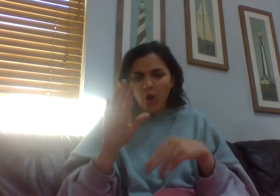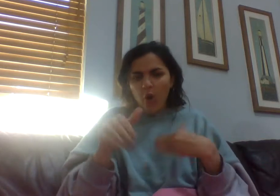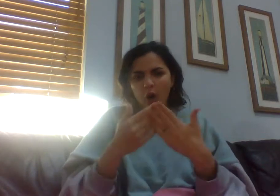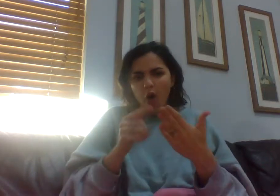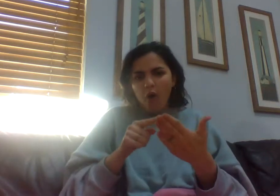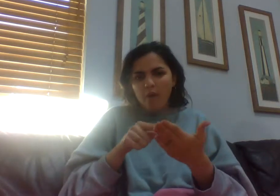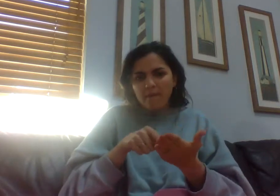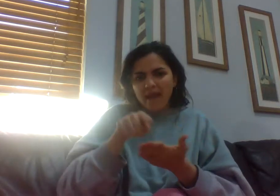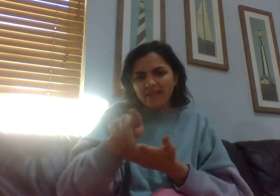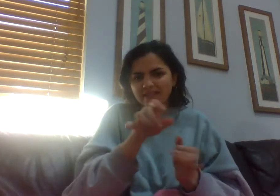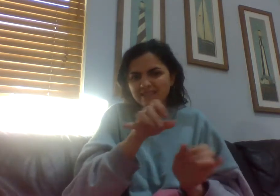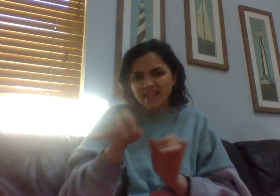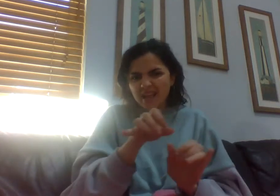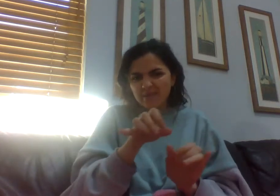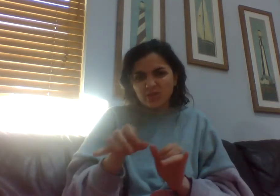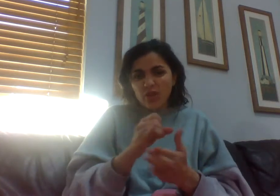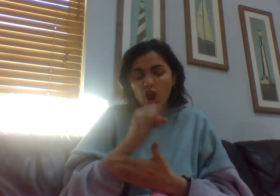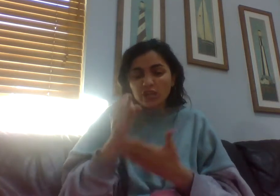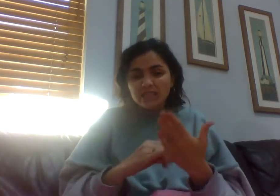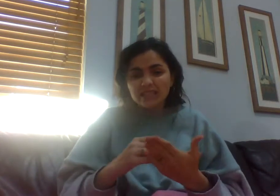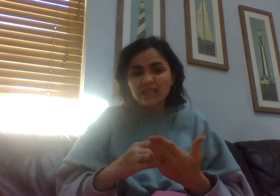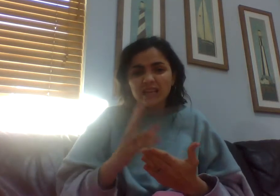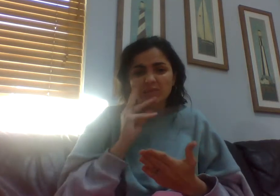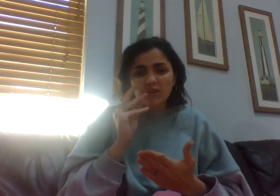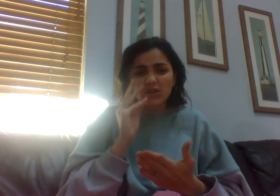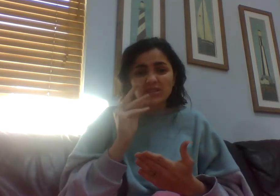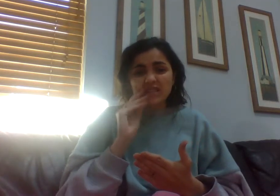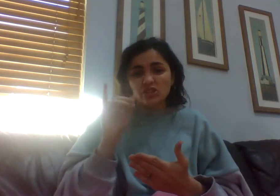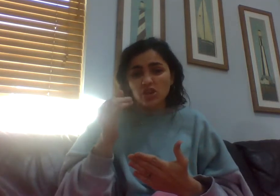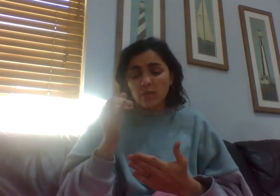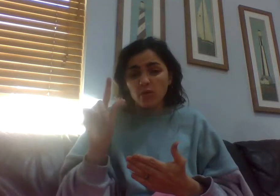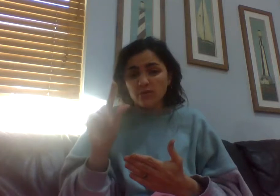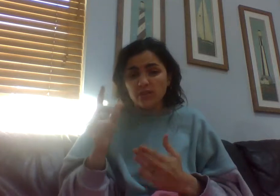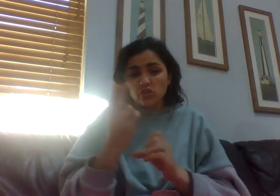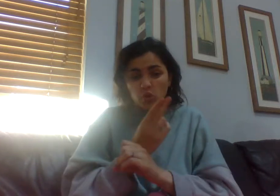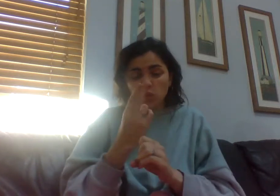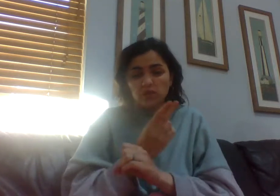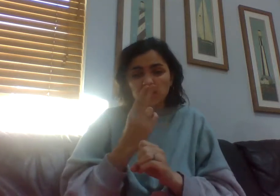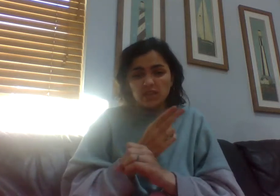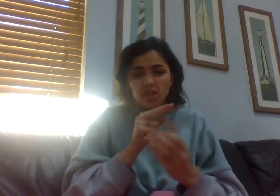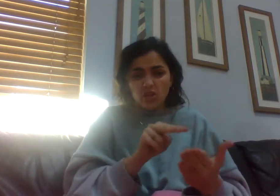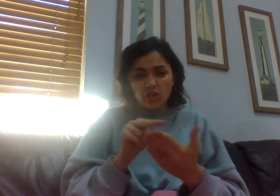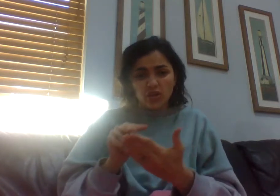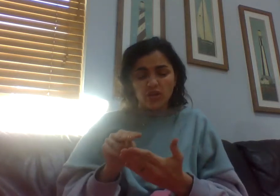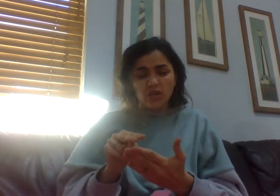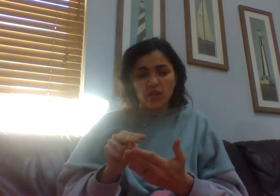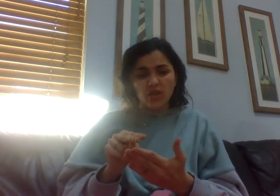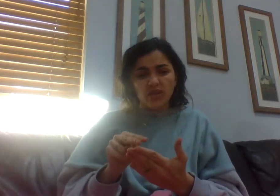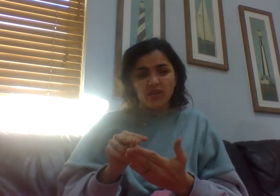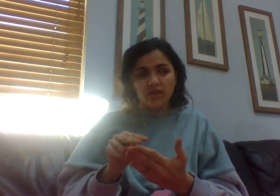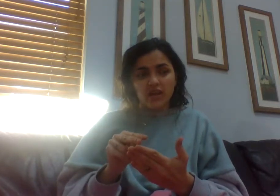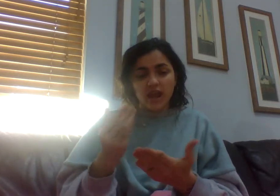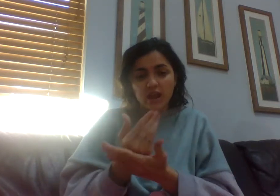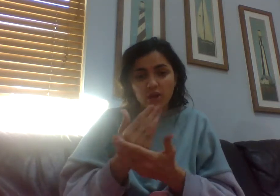drawing from as he's looking at these new spaces, and under the influence not only of abstraction,